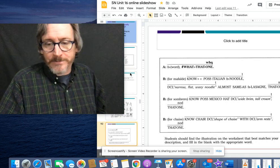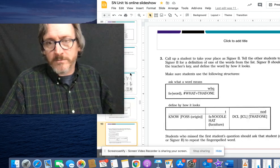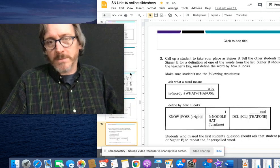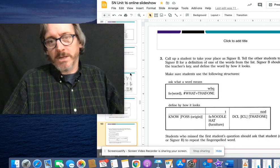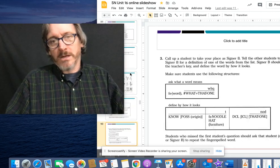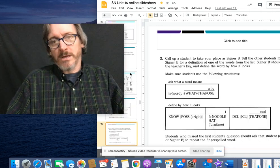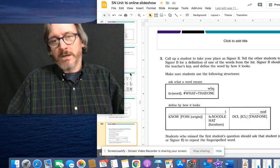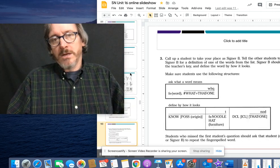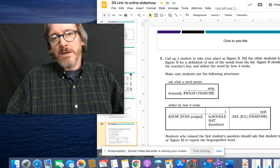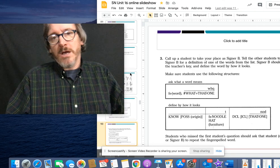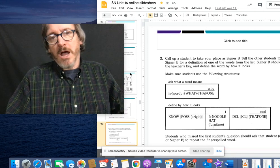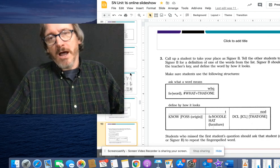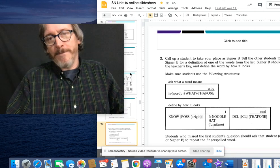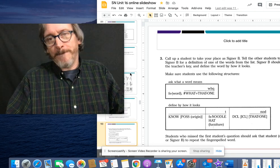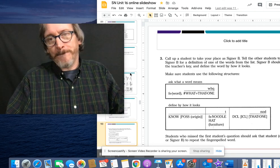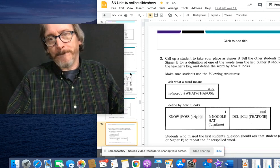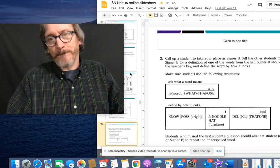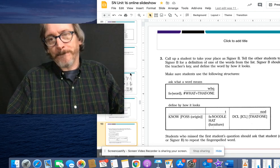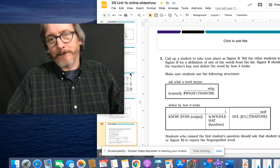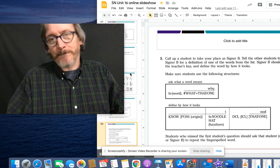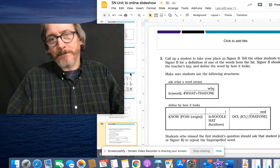like?